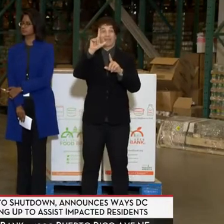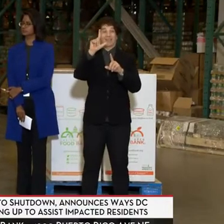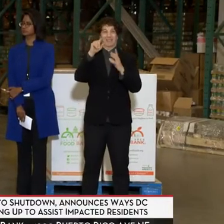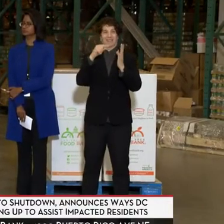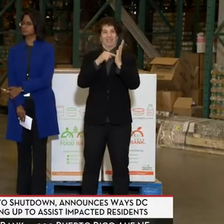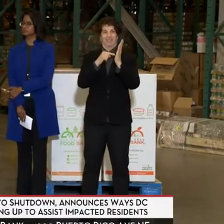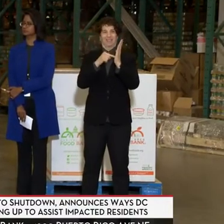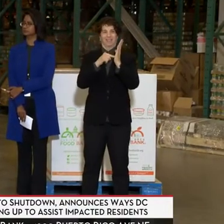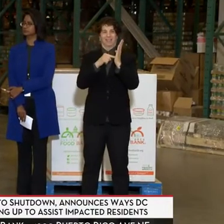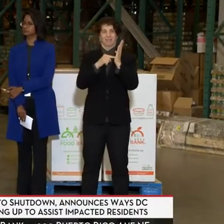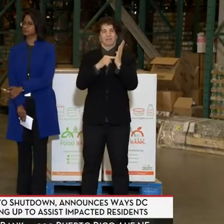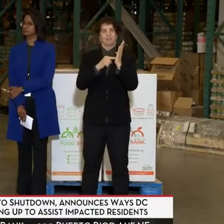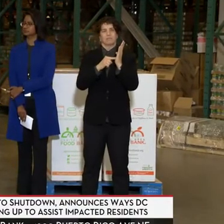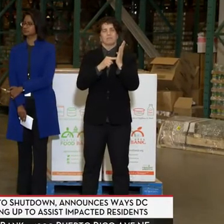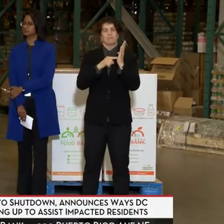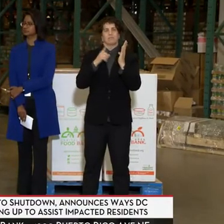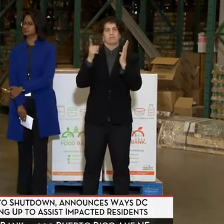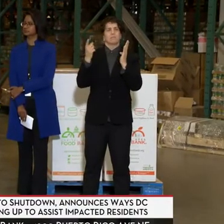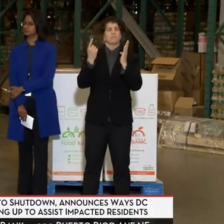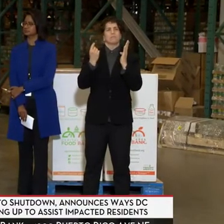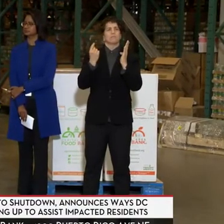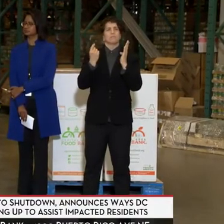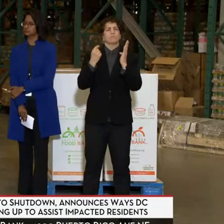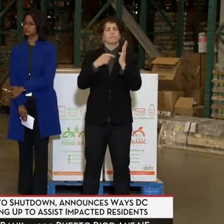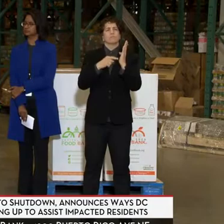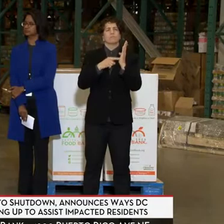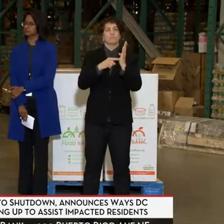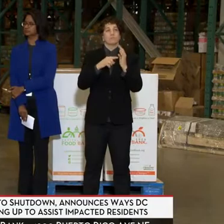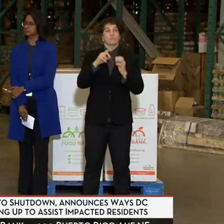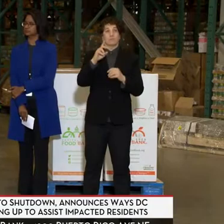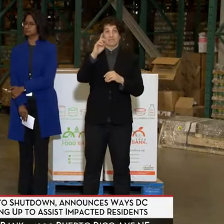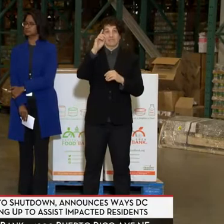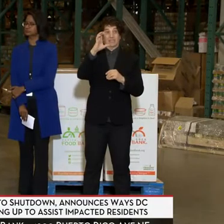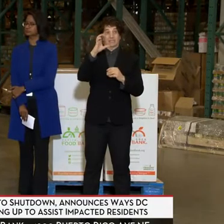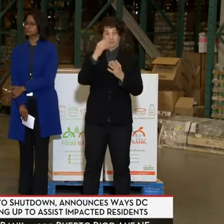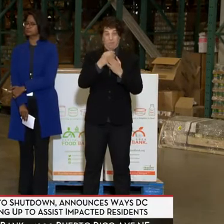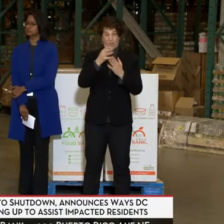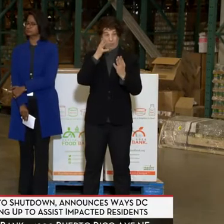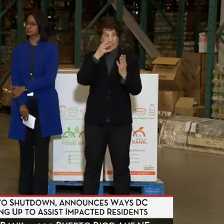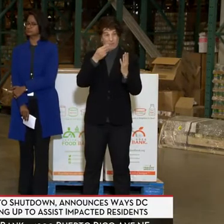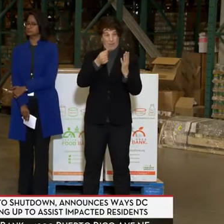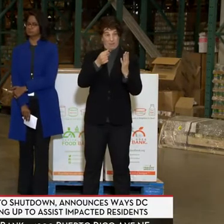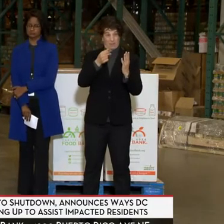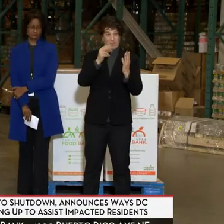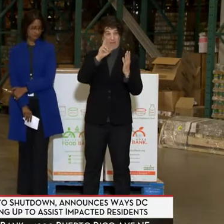DC dollars to pay out those unemployment benefits? It will be paid out like